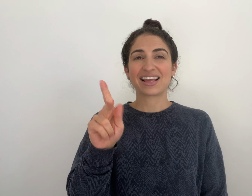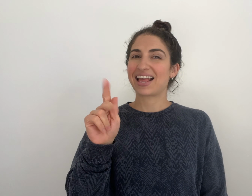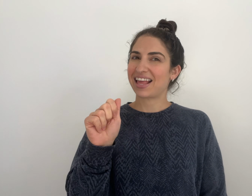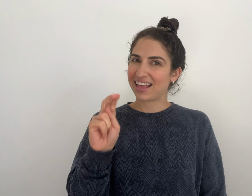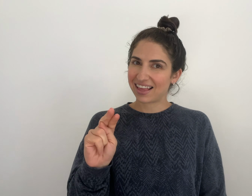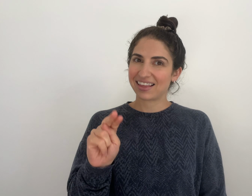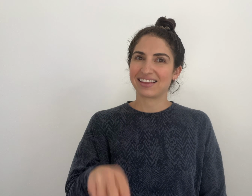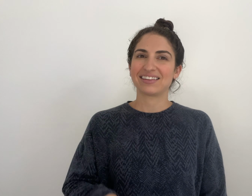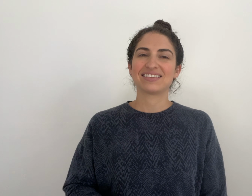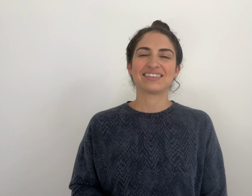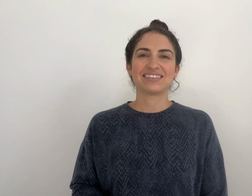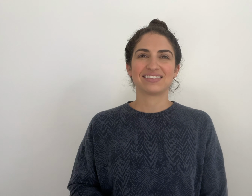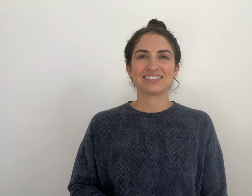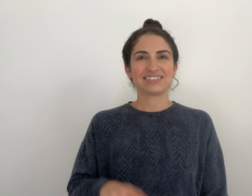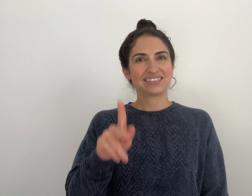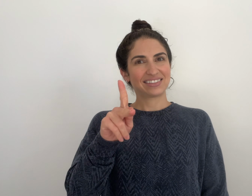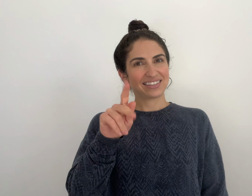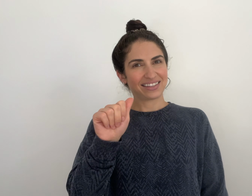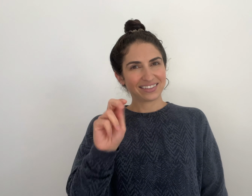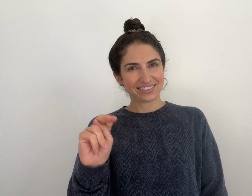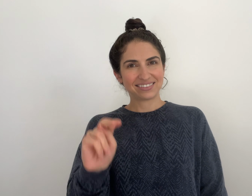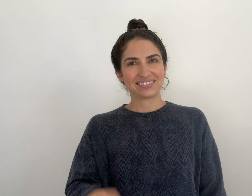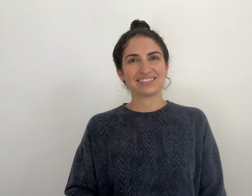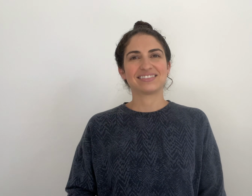Kansas or Kansas, Kansas,